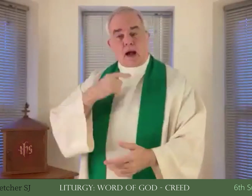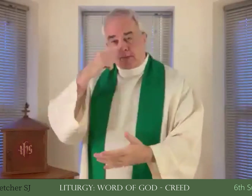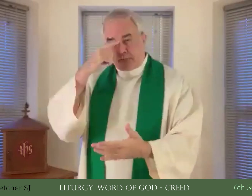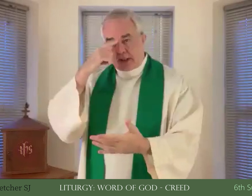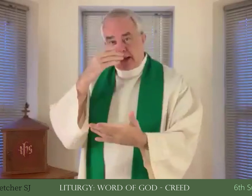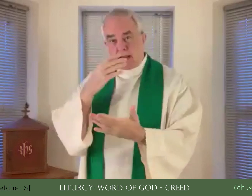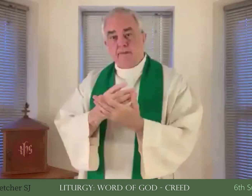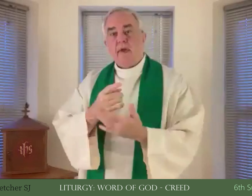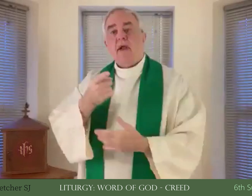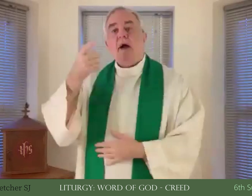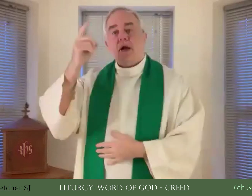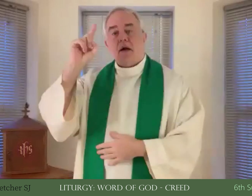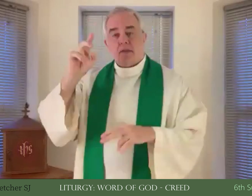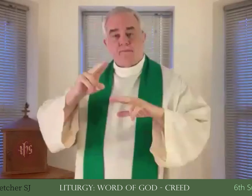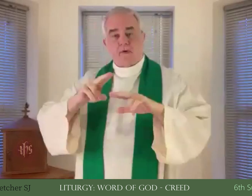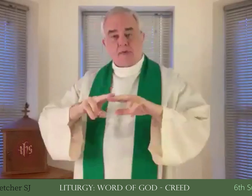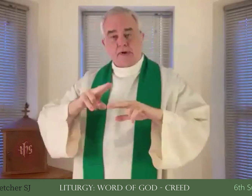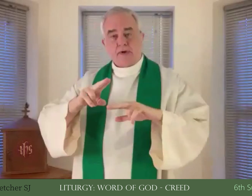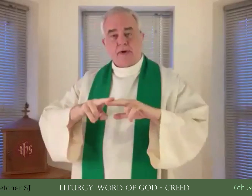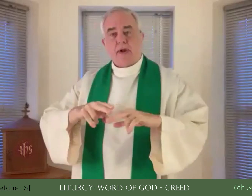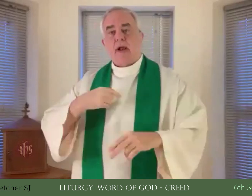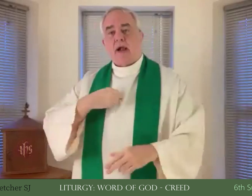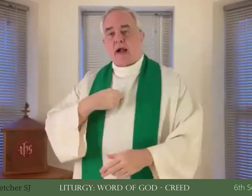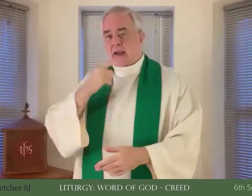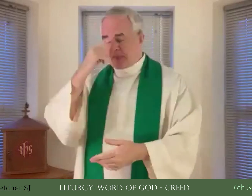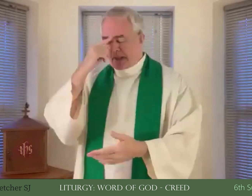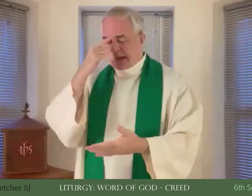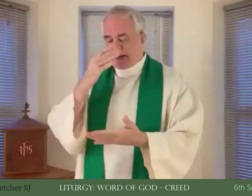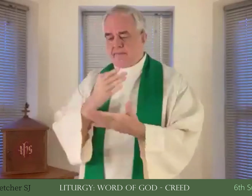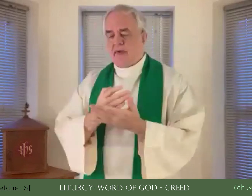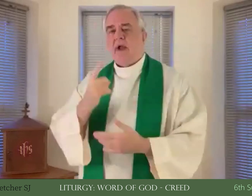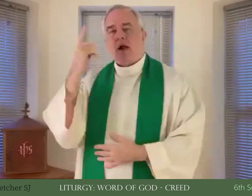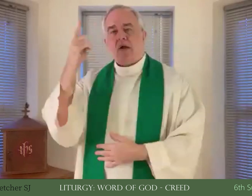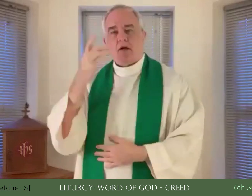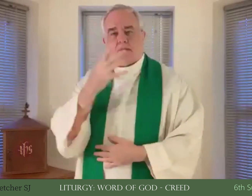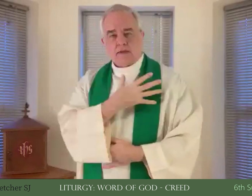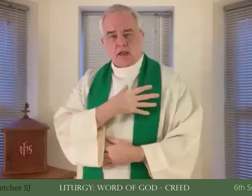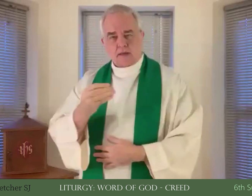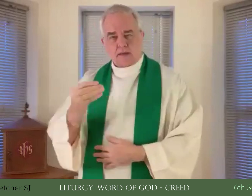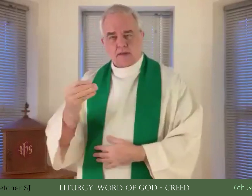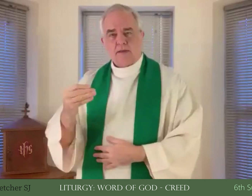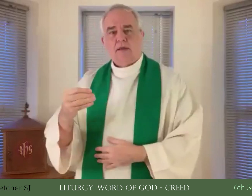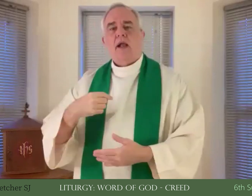I believe in God the Father. I believe in God the Son.